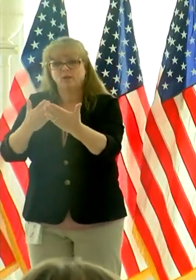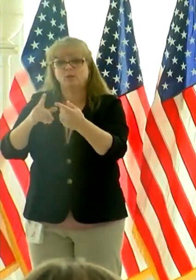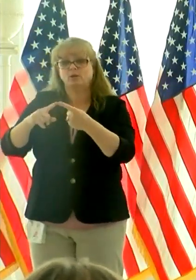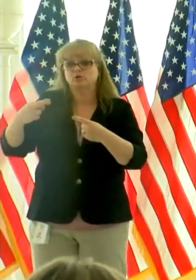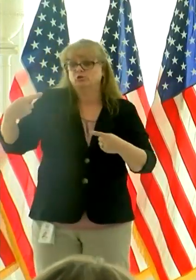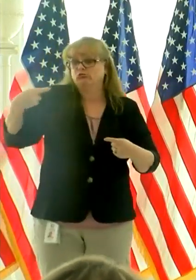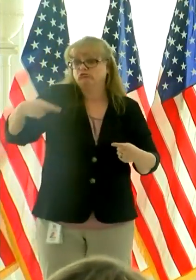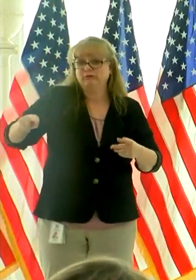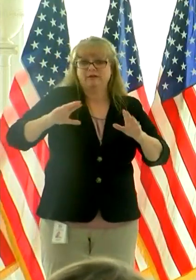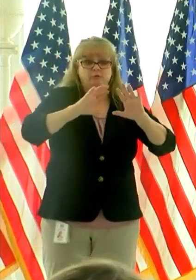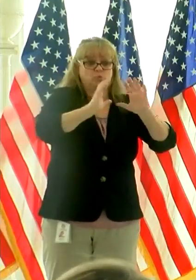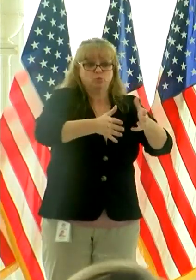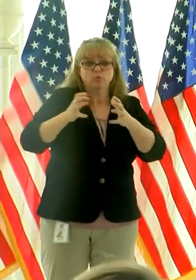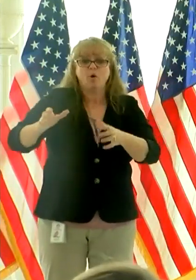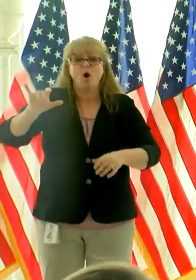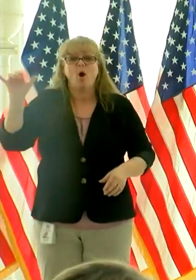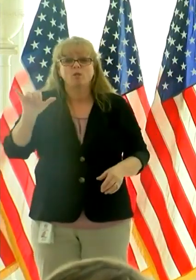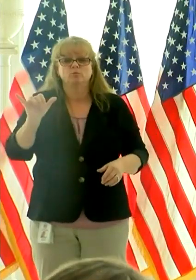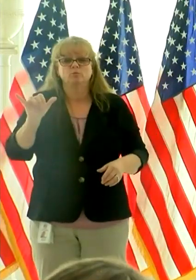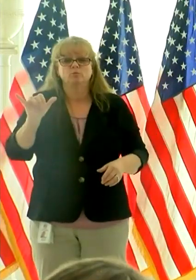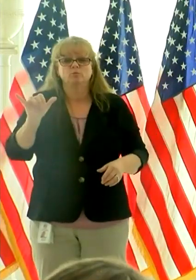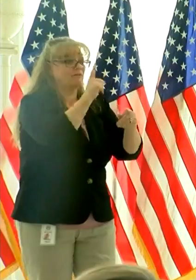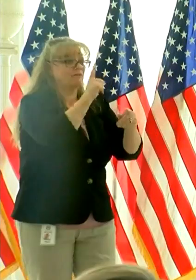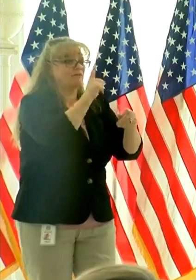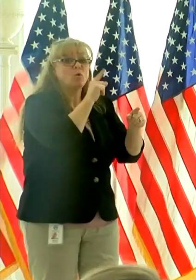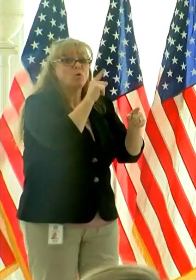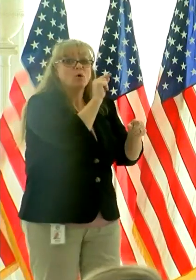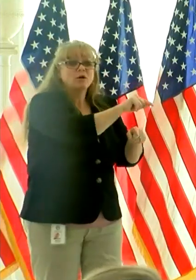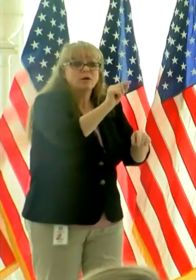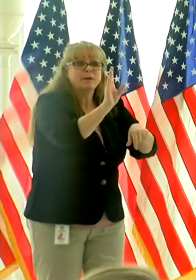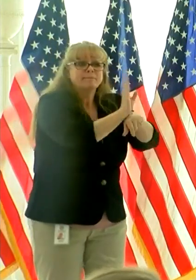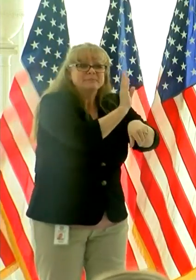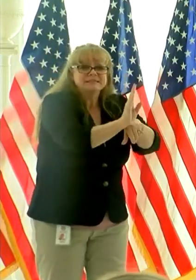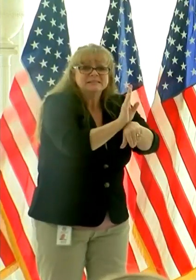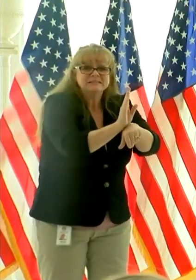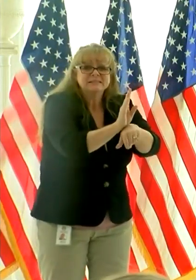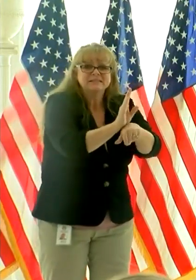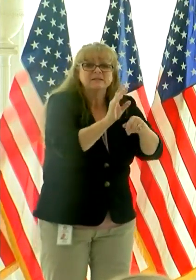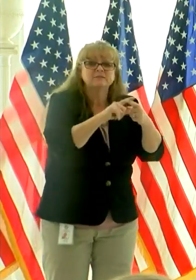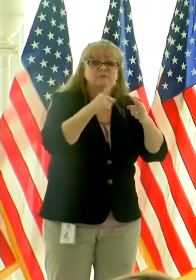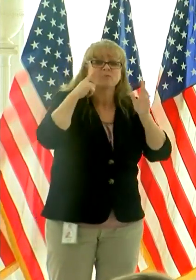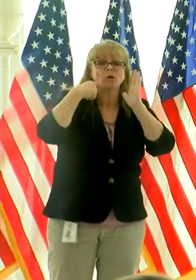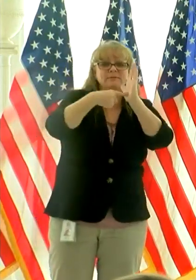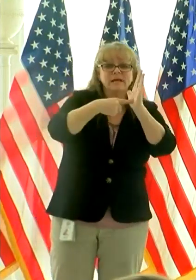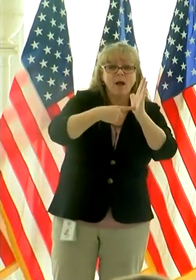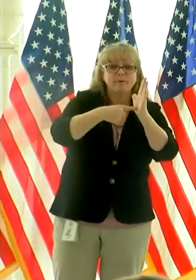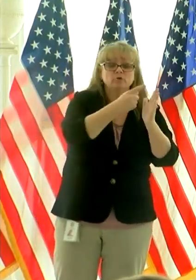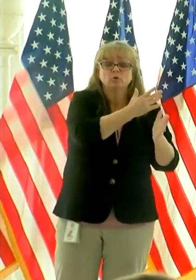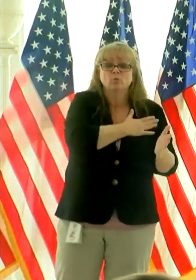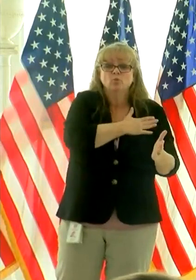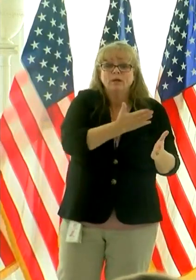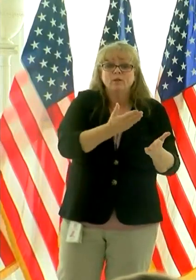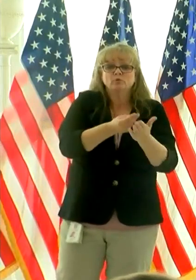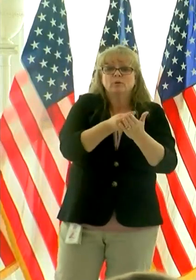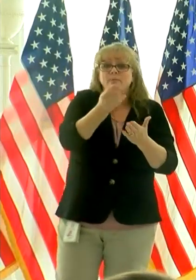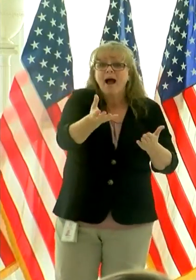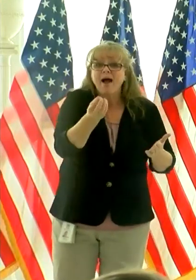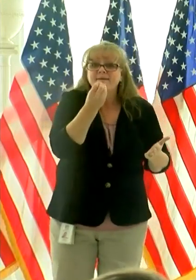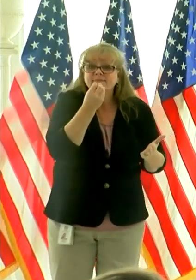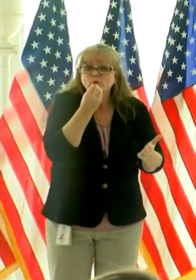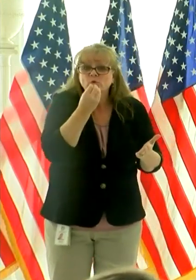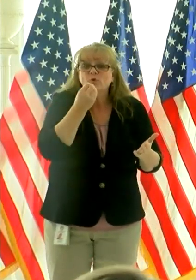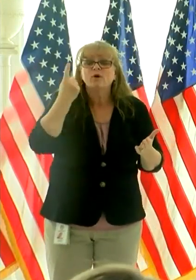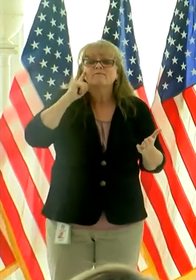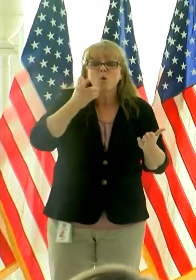delivering groceries to their 75-year-old neighbors so they don't have to go out, and helping those in need. Thank you to all of you for doing that. We